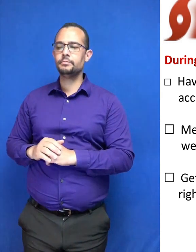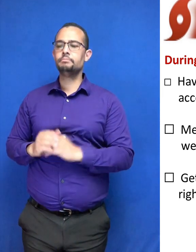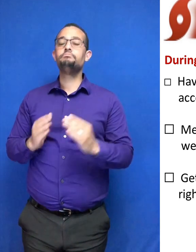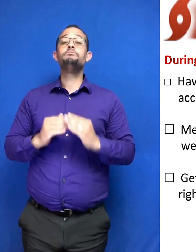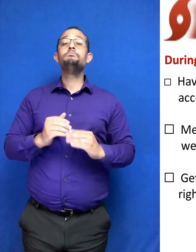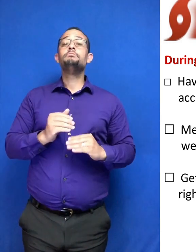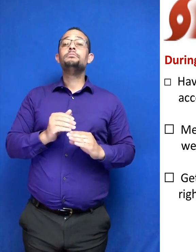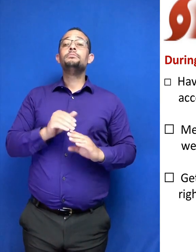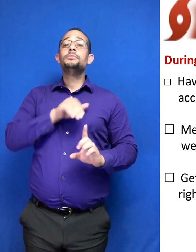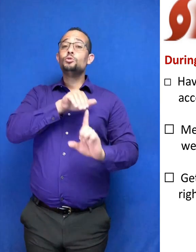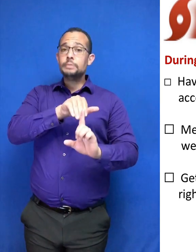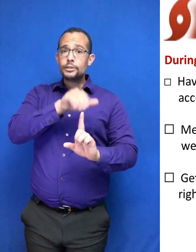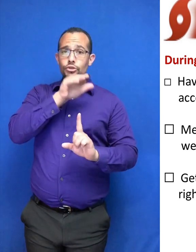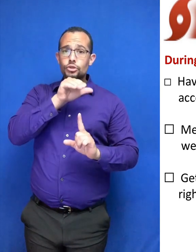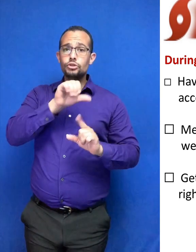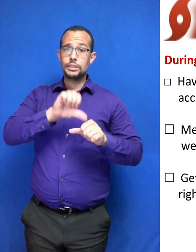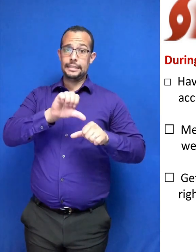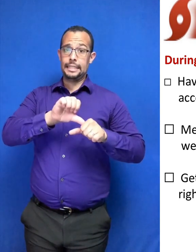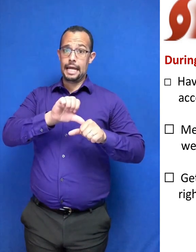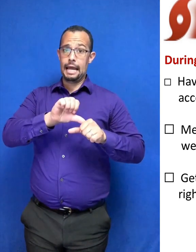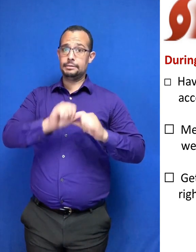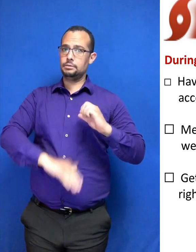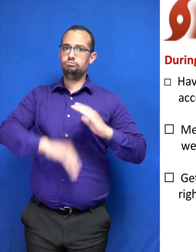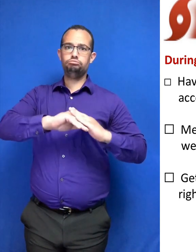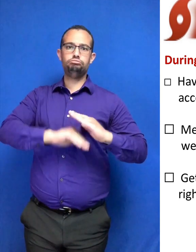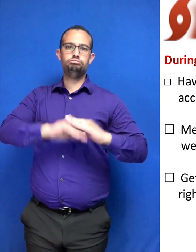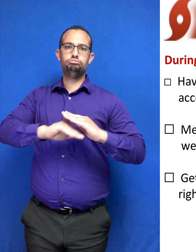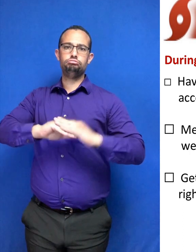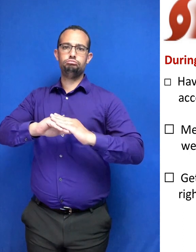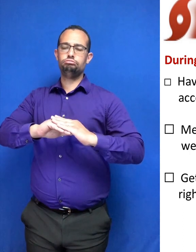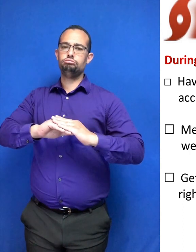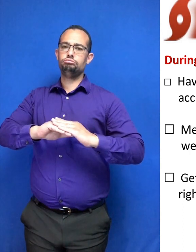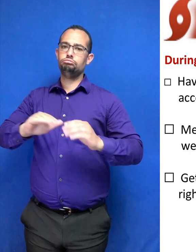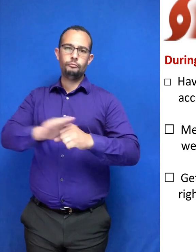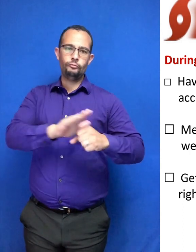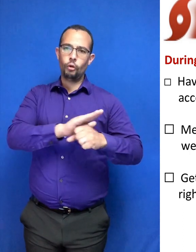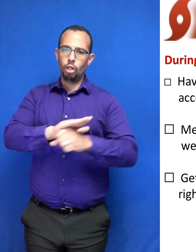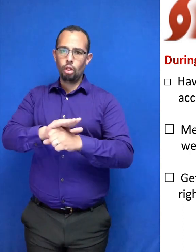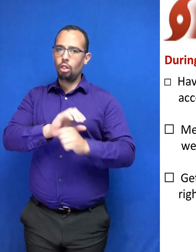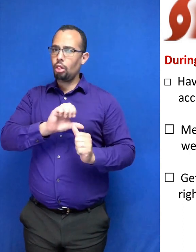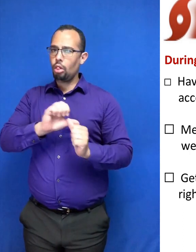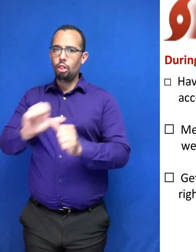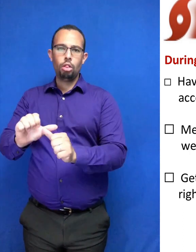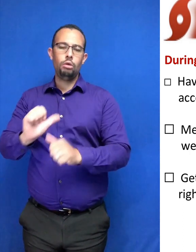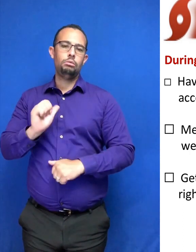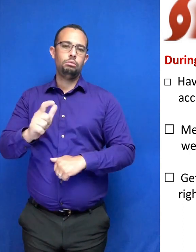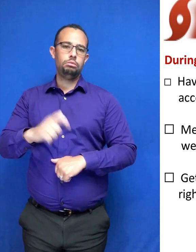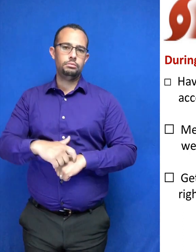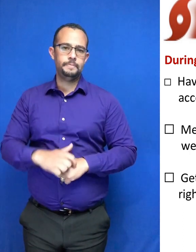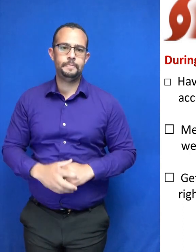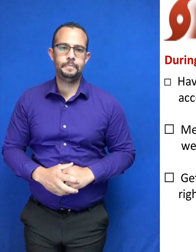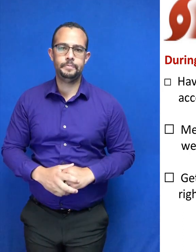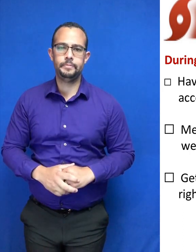It's important to refill your cars right away. The goal is to keep a full tank at all times.